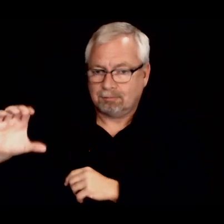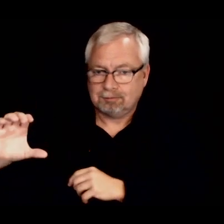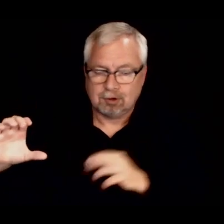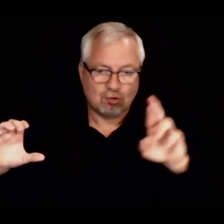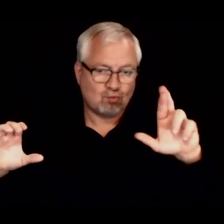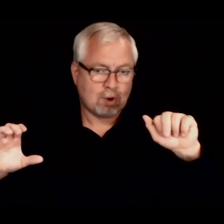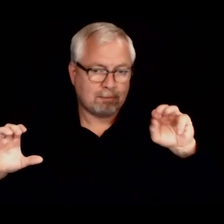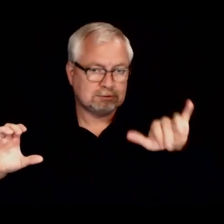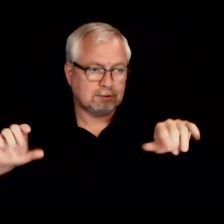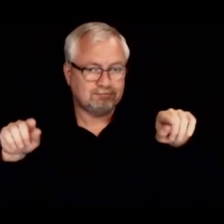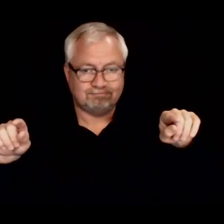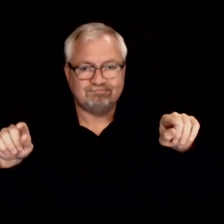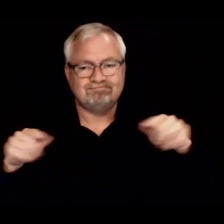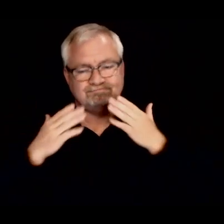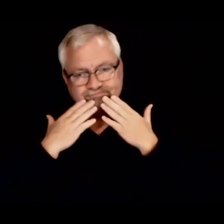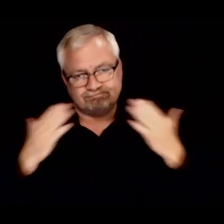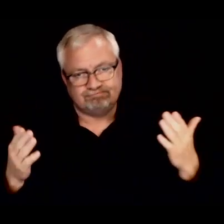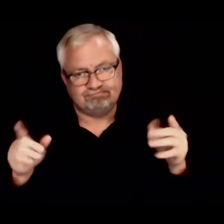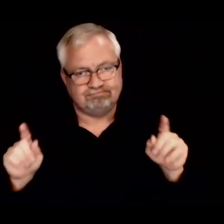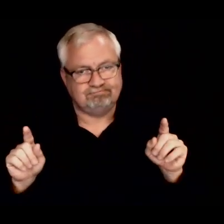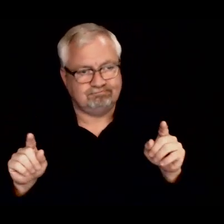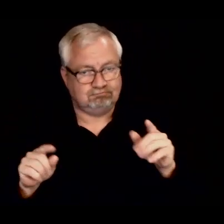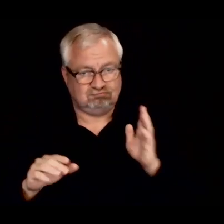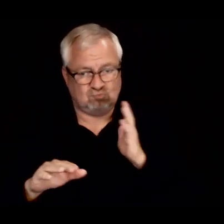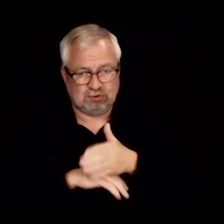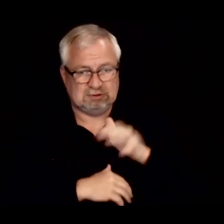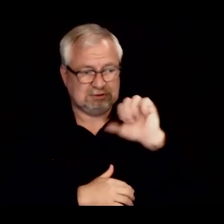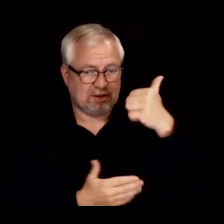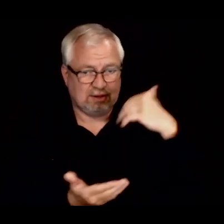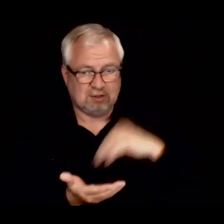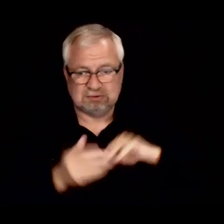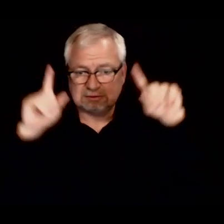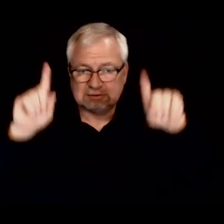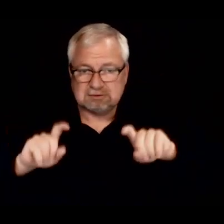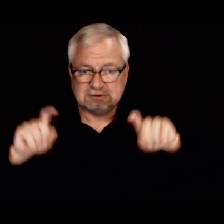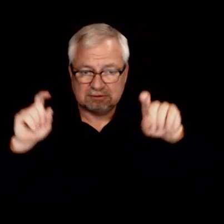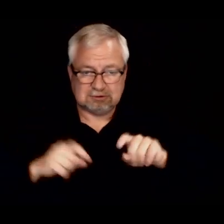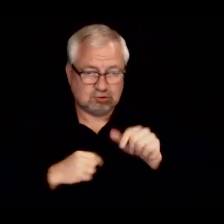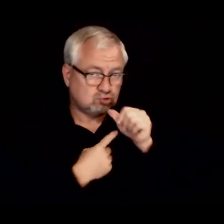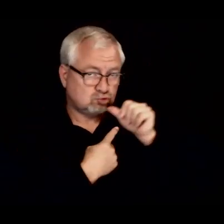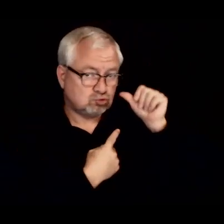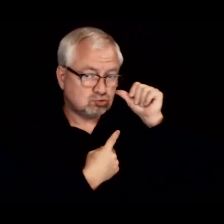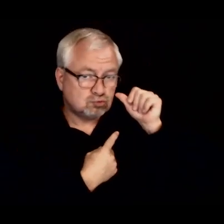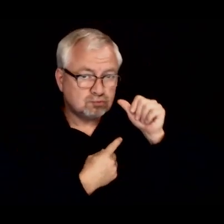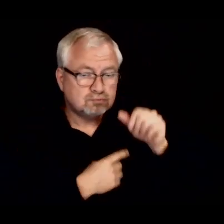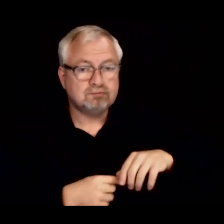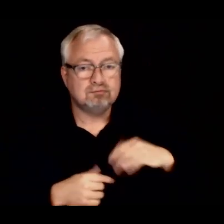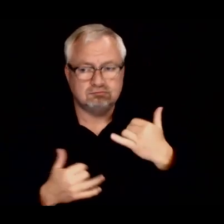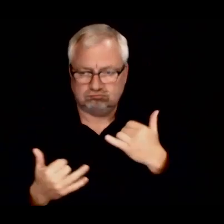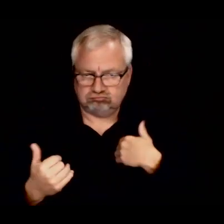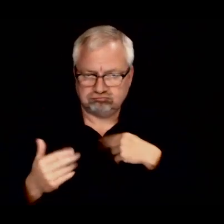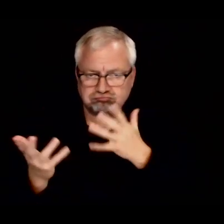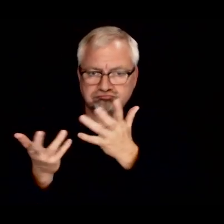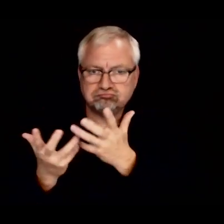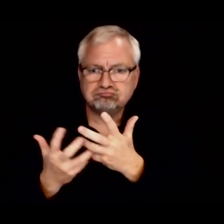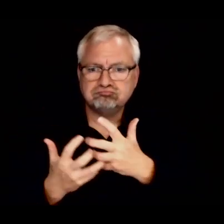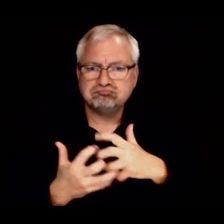state yesterday, which continues a good trend of significantly increased testing